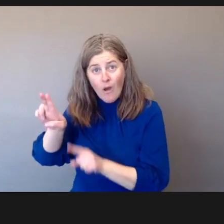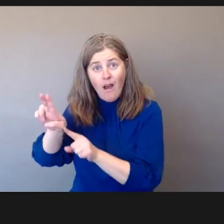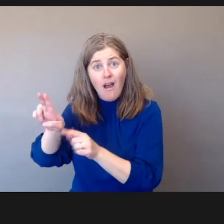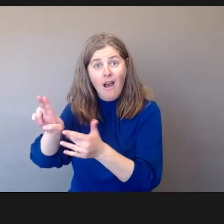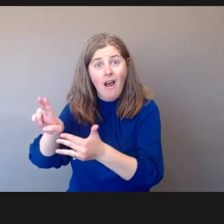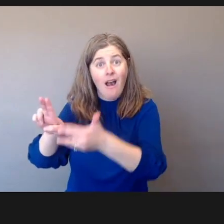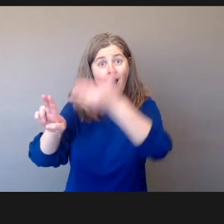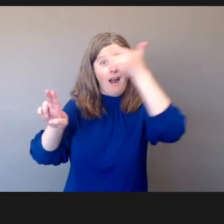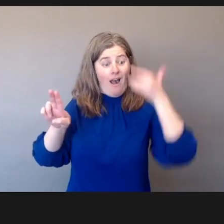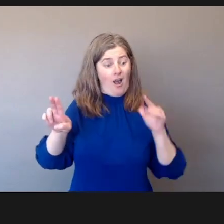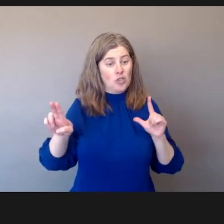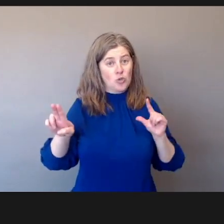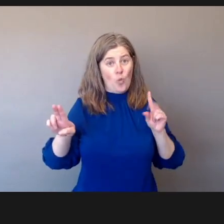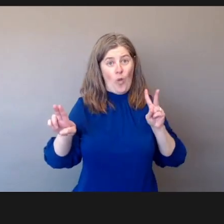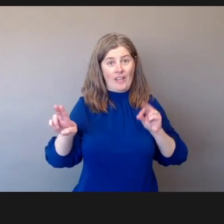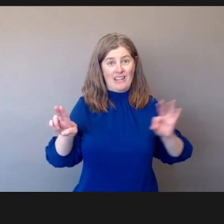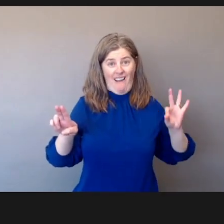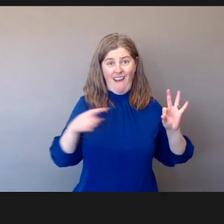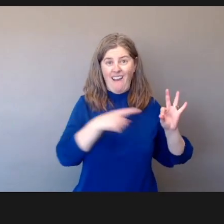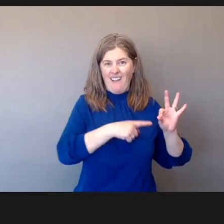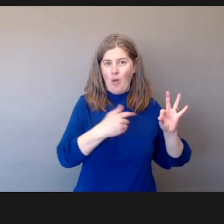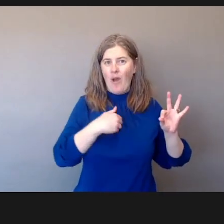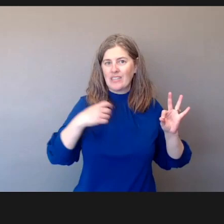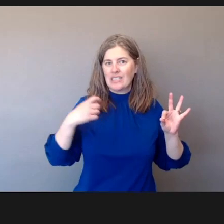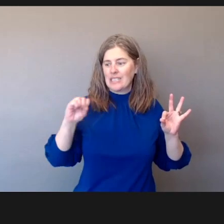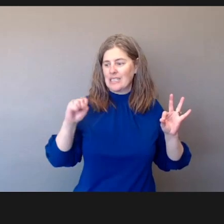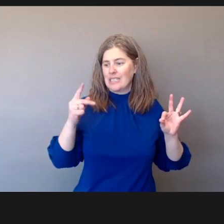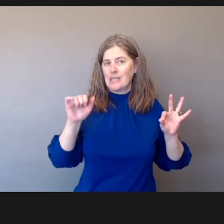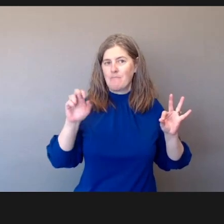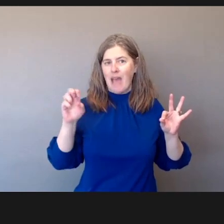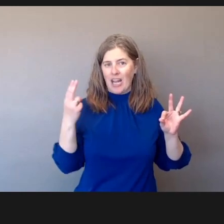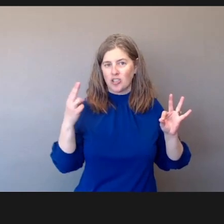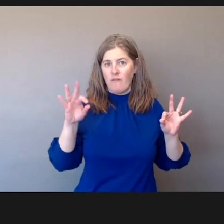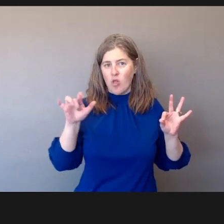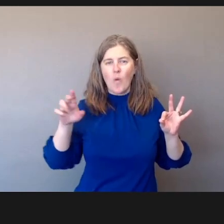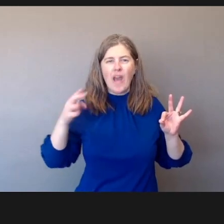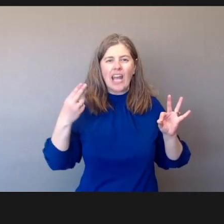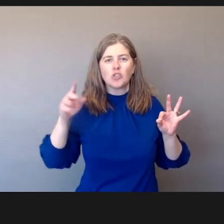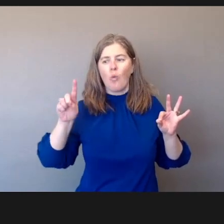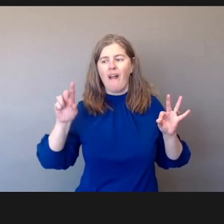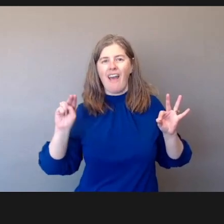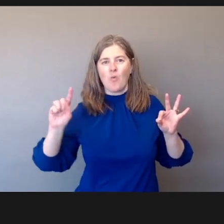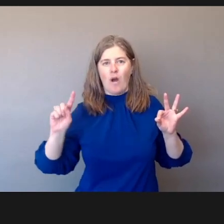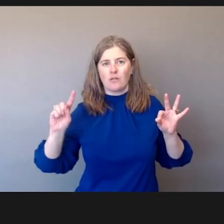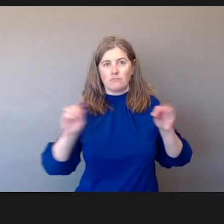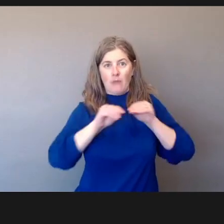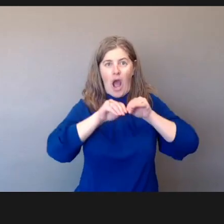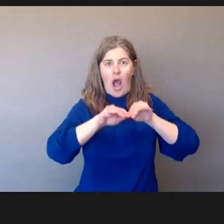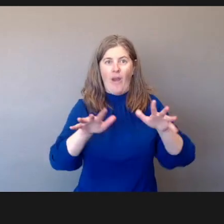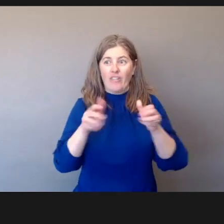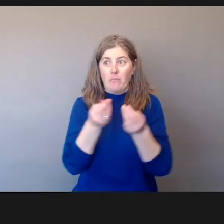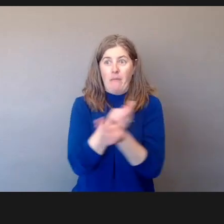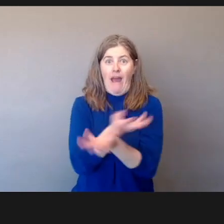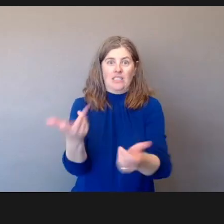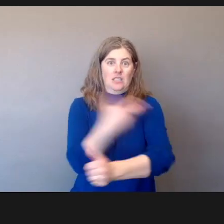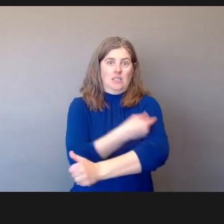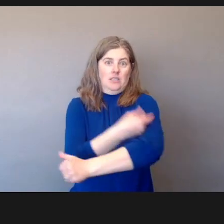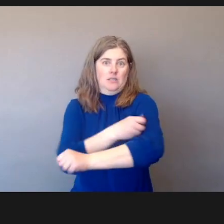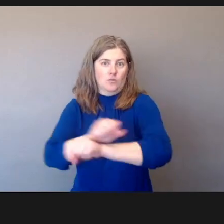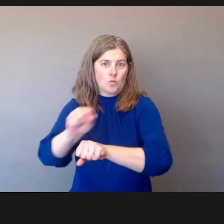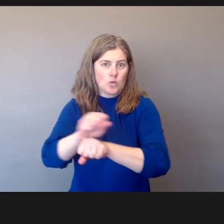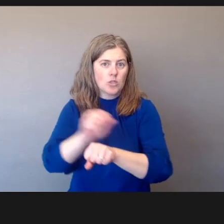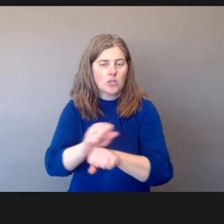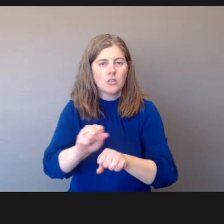in 2009 when the Spanish flu, the H1N1 came back. We did a mass vaccination effort with a vaccine